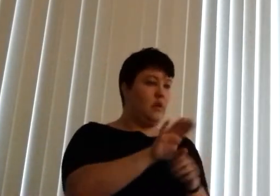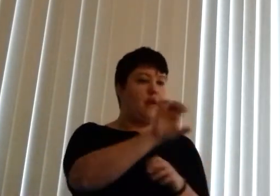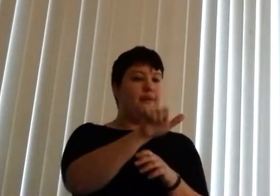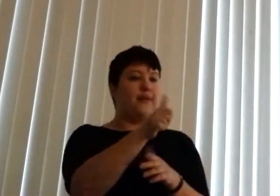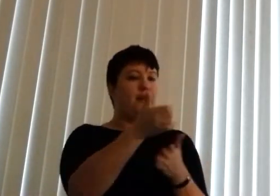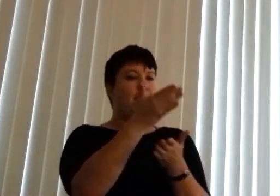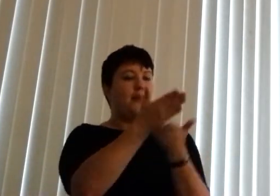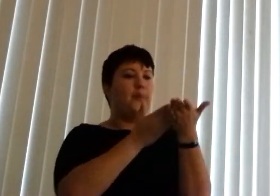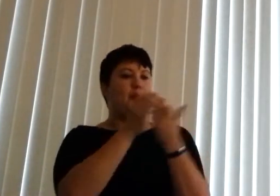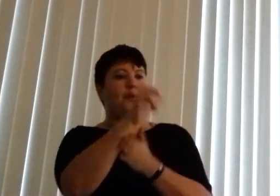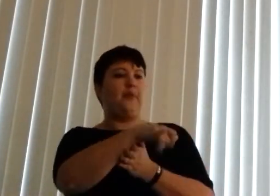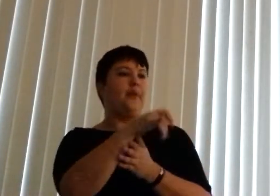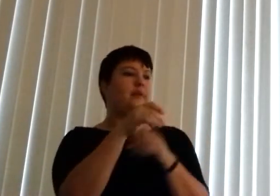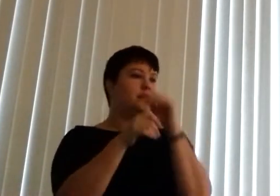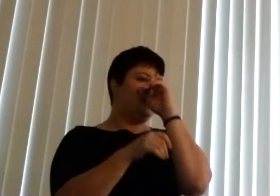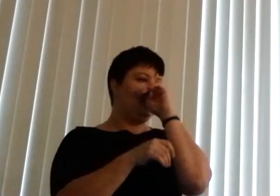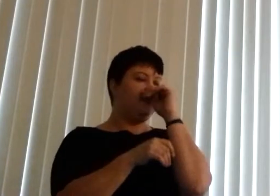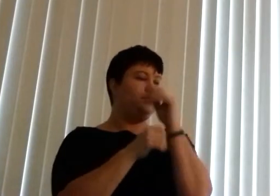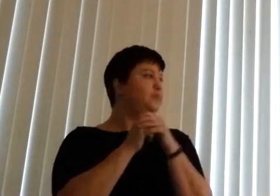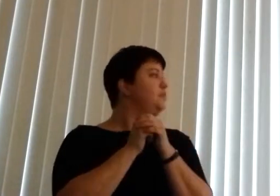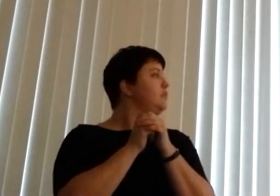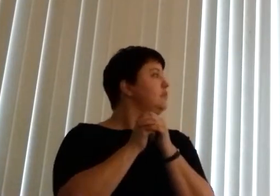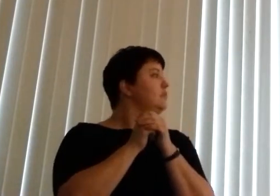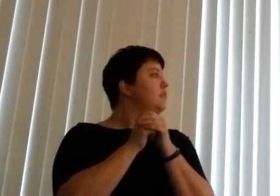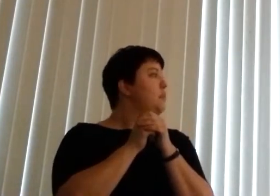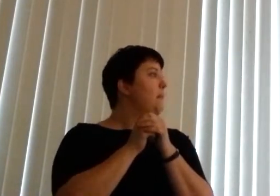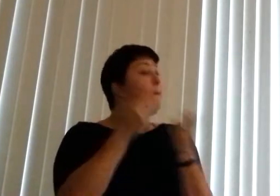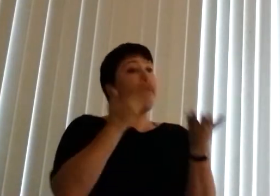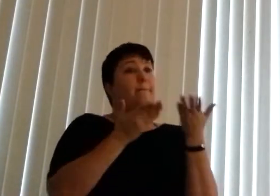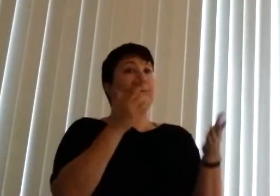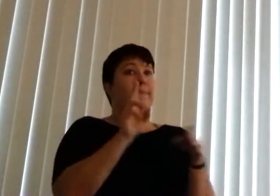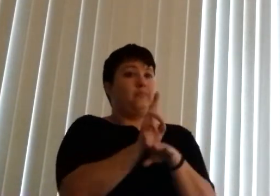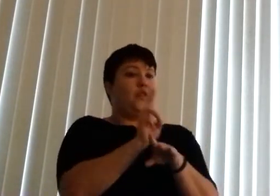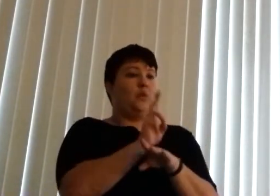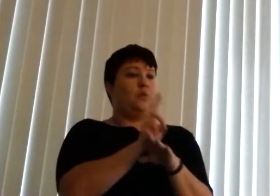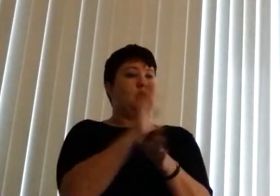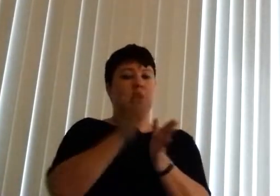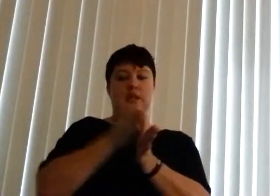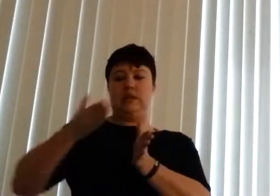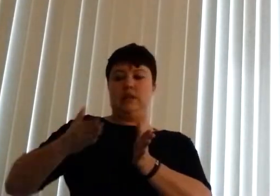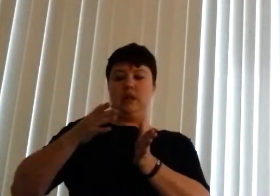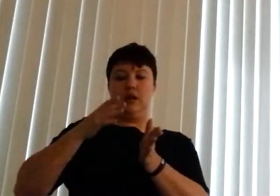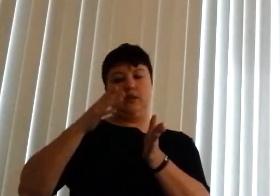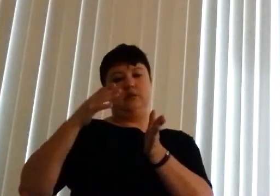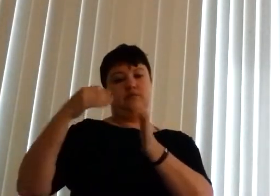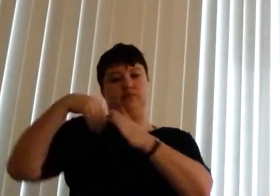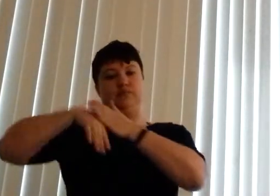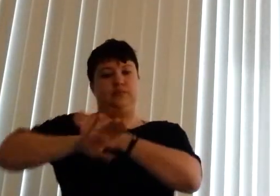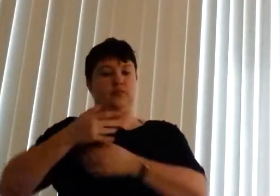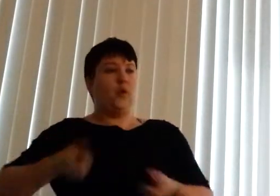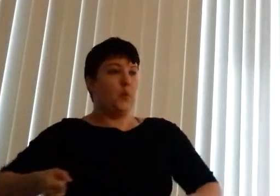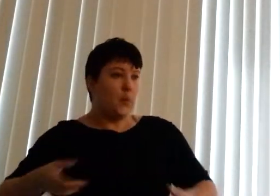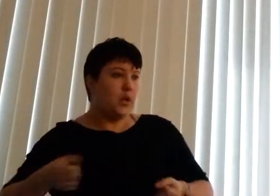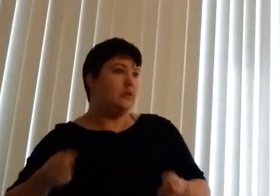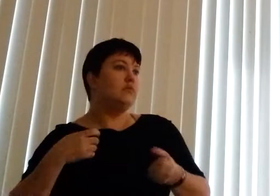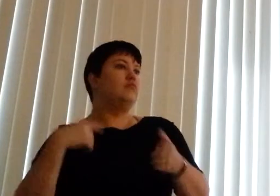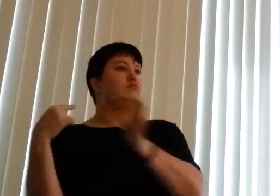be perhaps having to use a side entrance to a certain building rather than the main